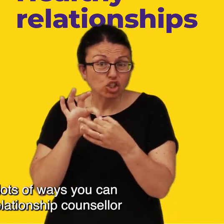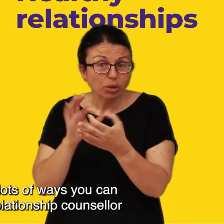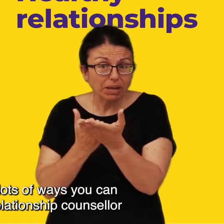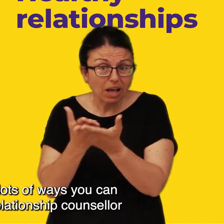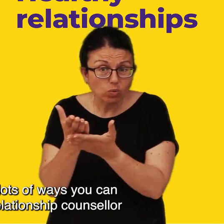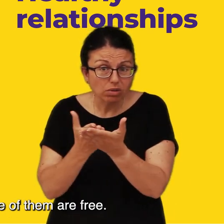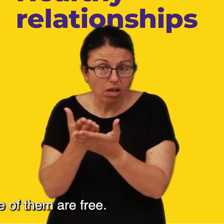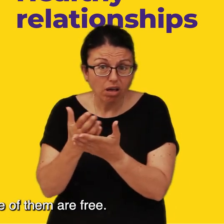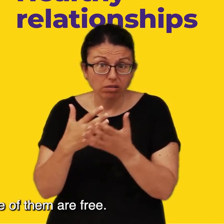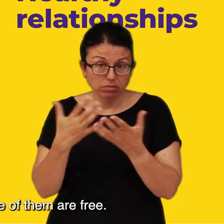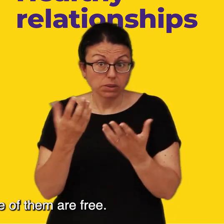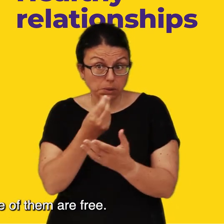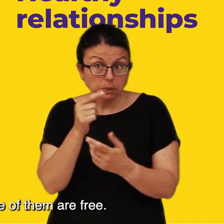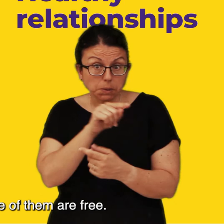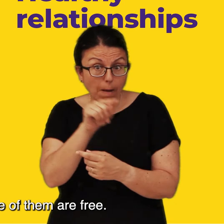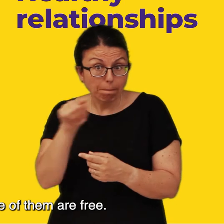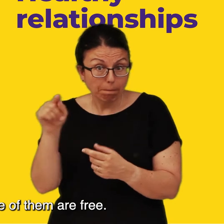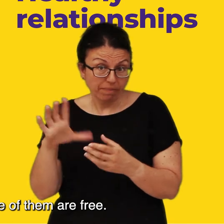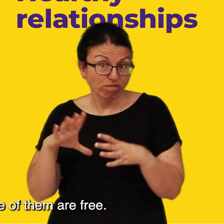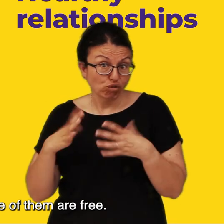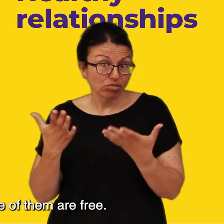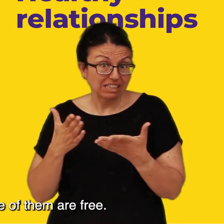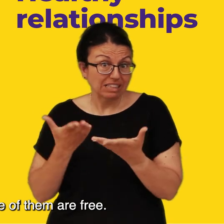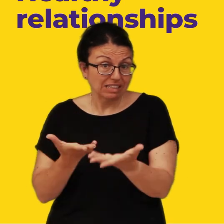and some of them are free.